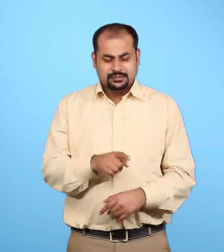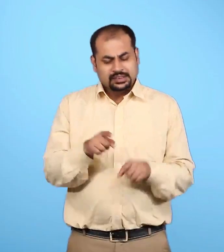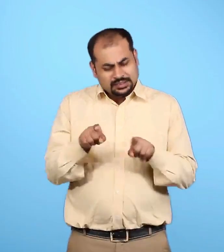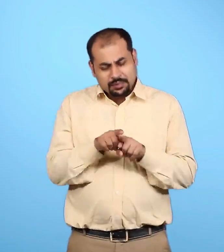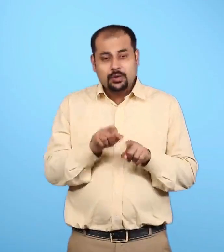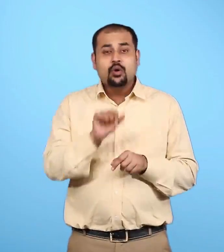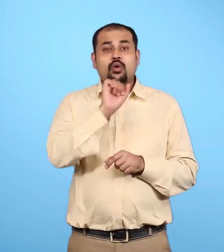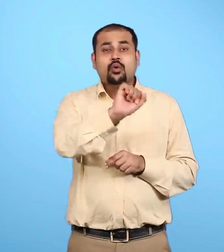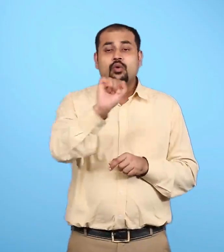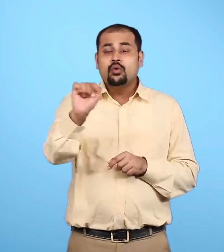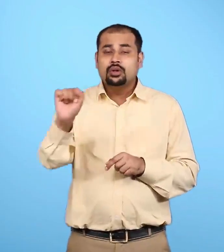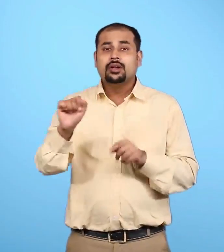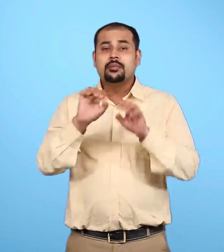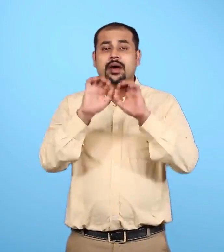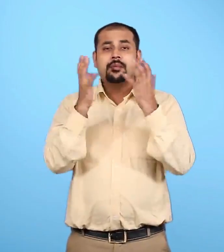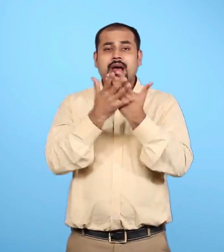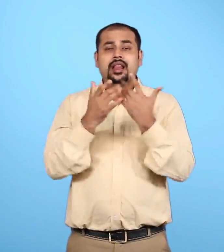You can also find out about your